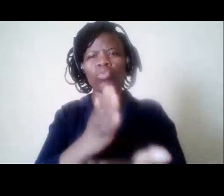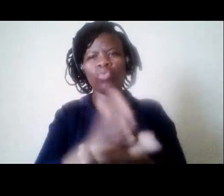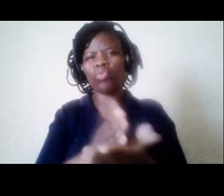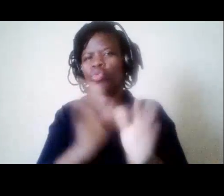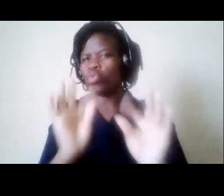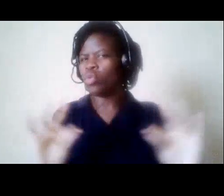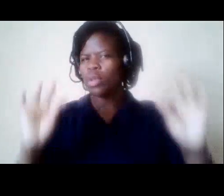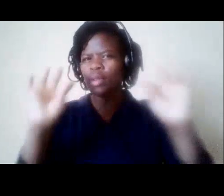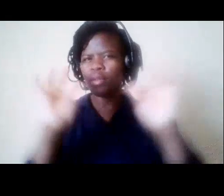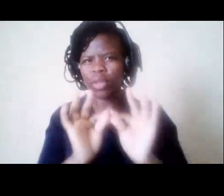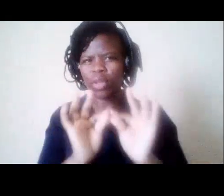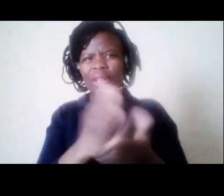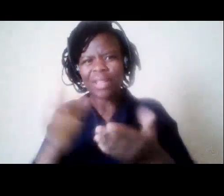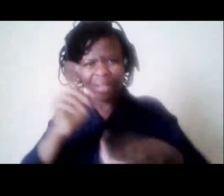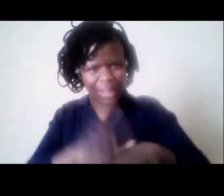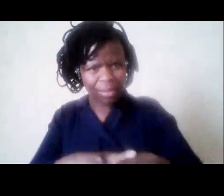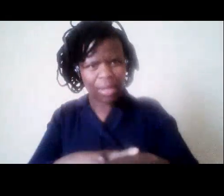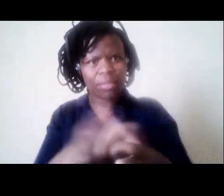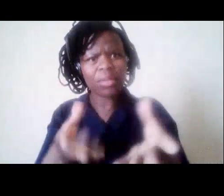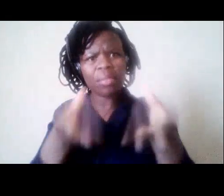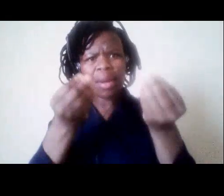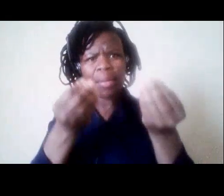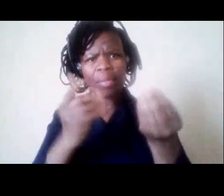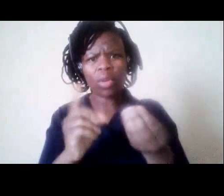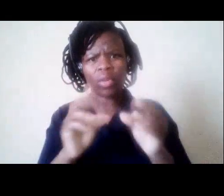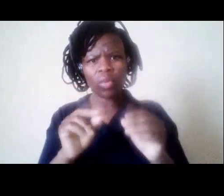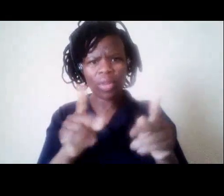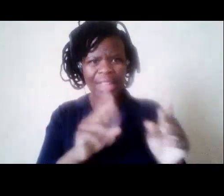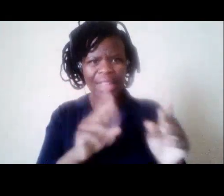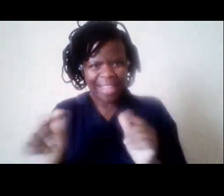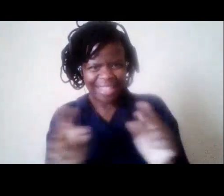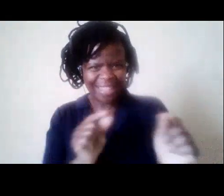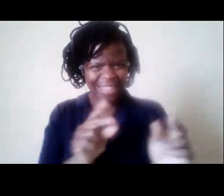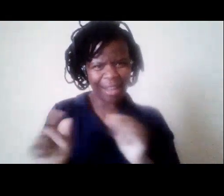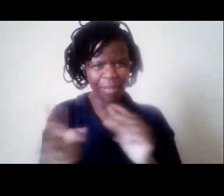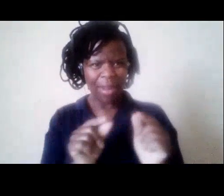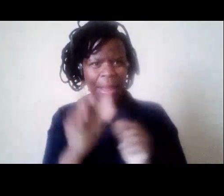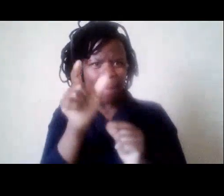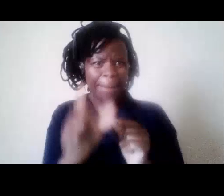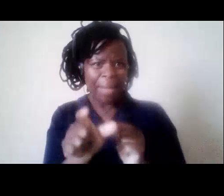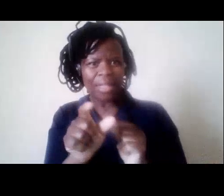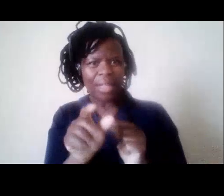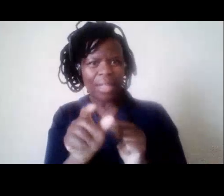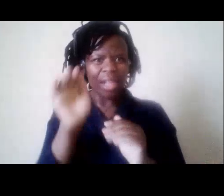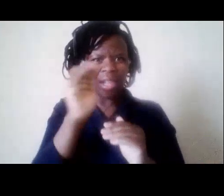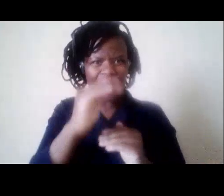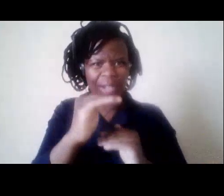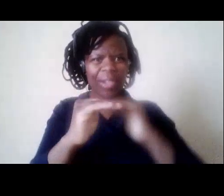So sometimes I find that we celebrate that someone has advanced from the first level, that is